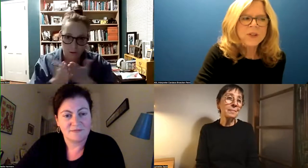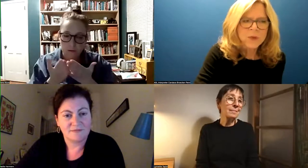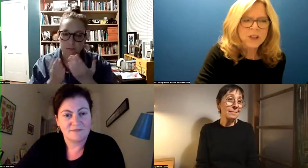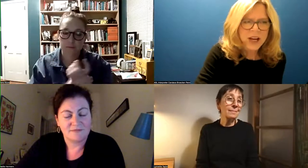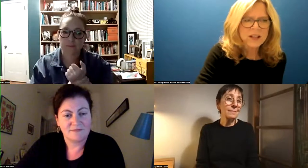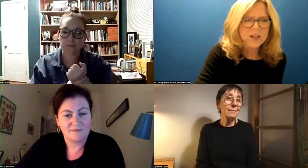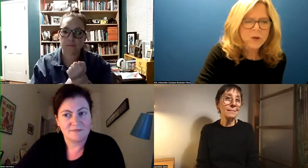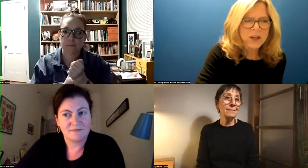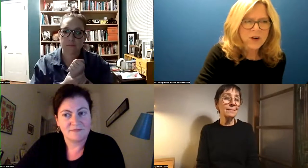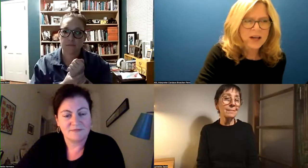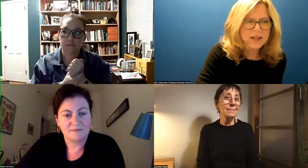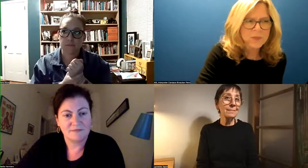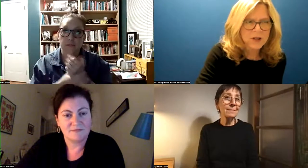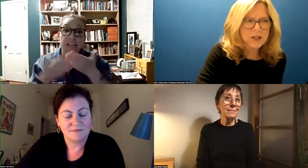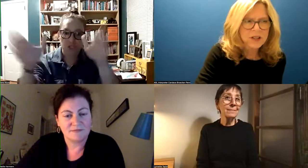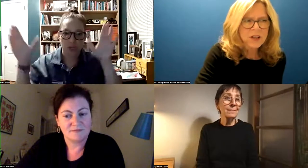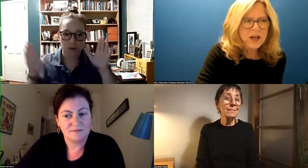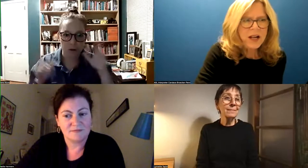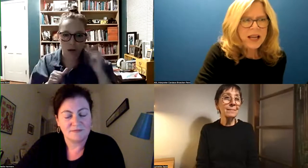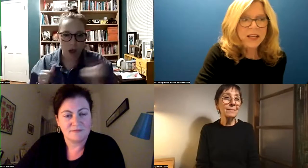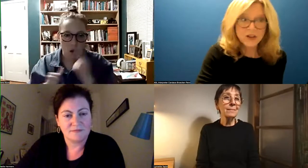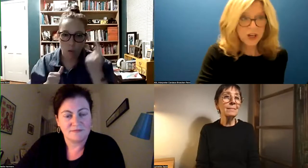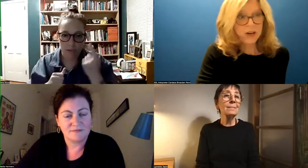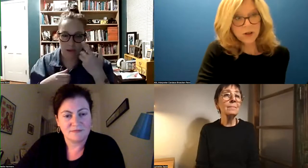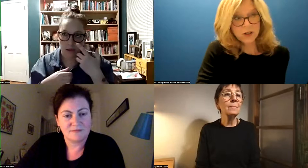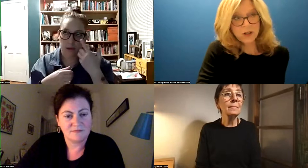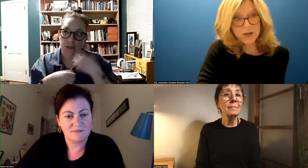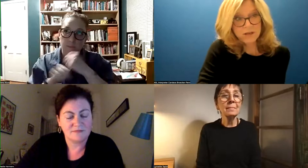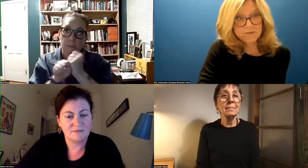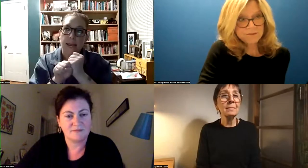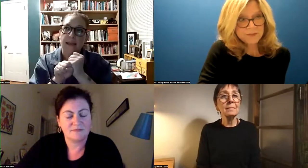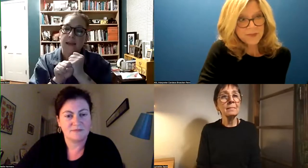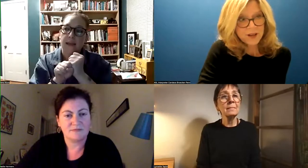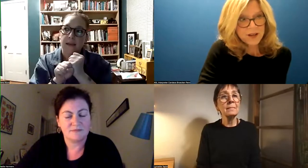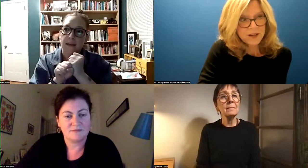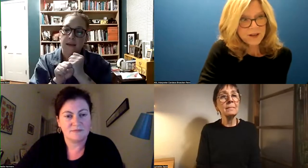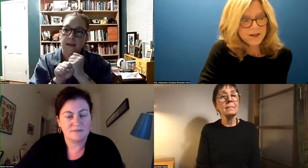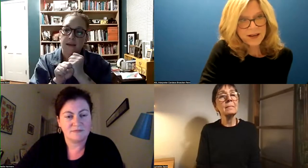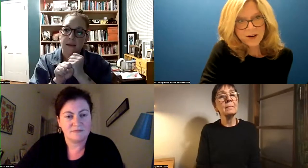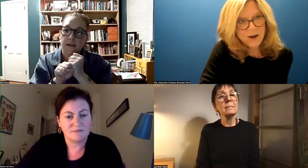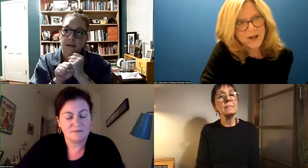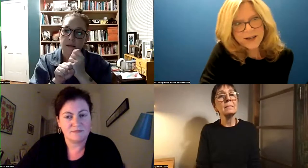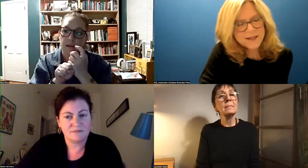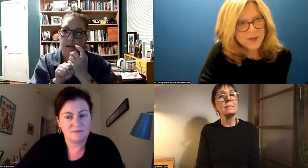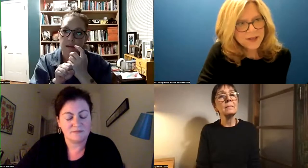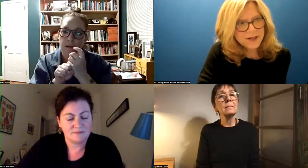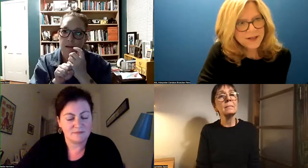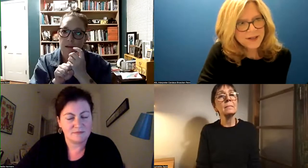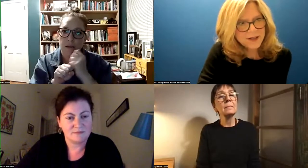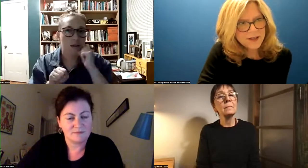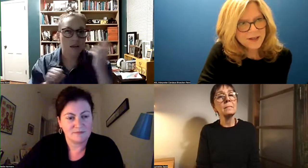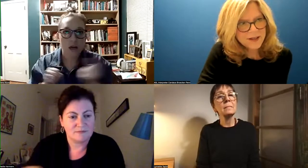that was a real challenge for me in writing this book. In general, I mean, not always, but